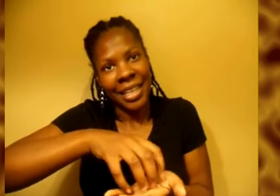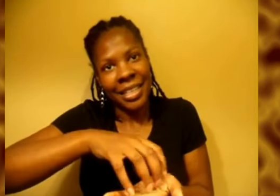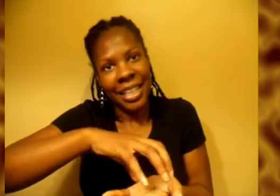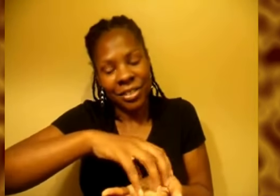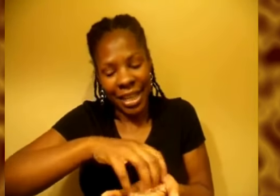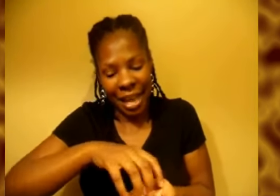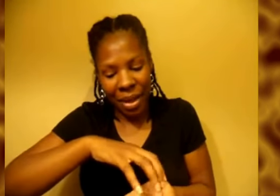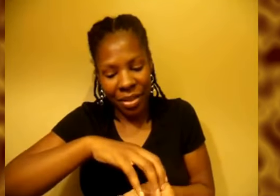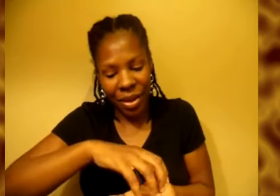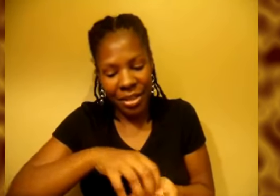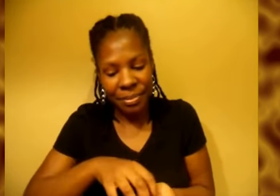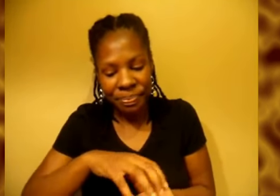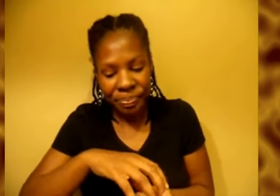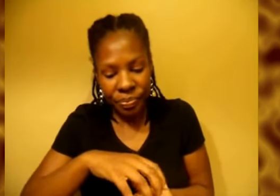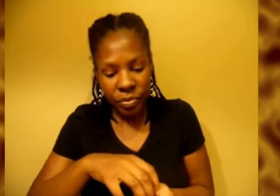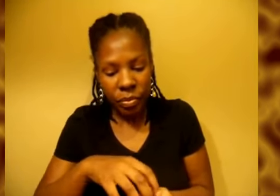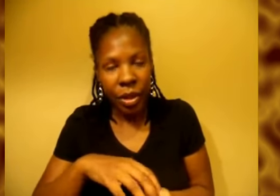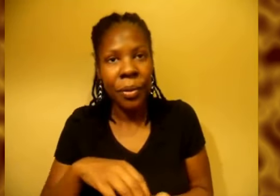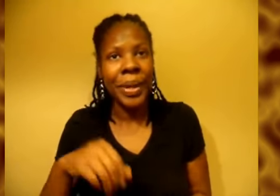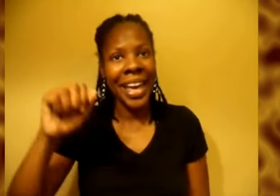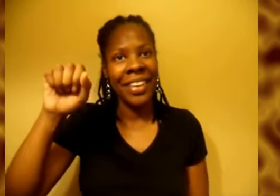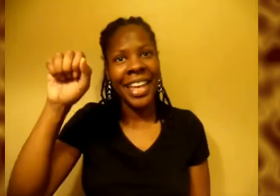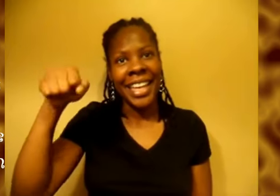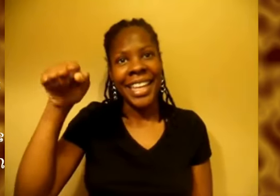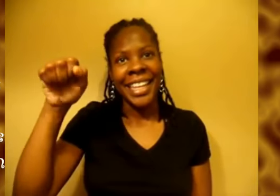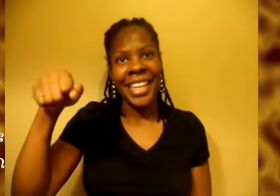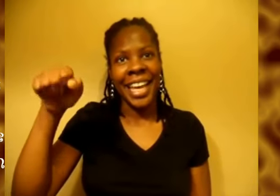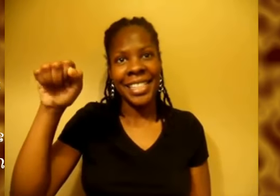So let's recap all the words. We have yes,